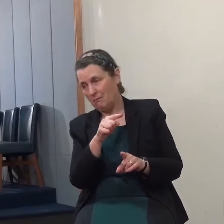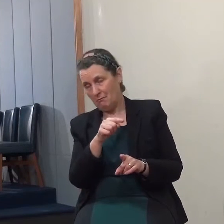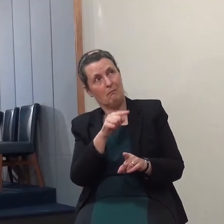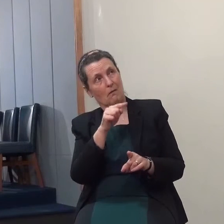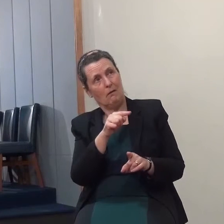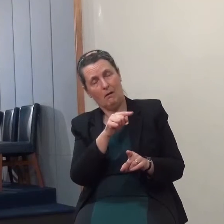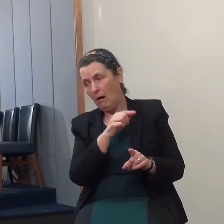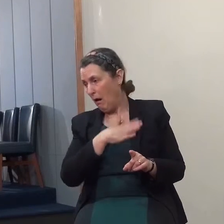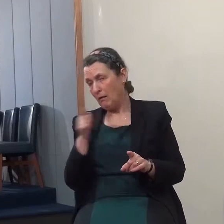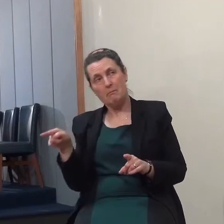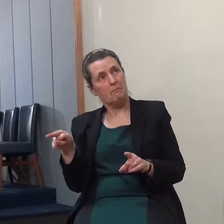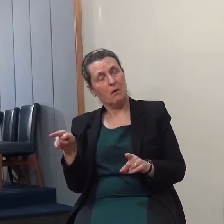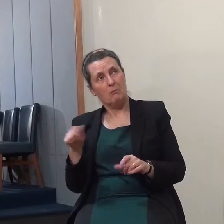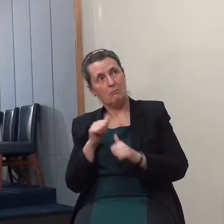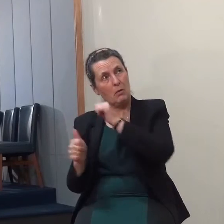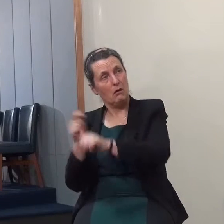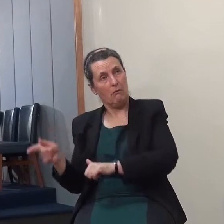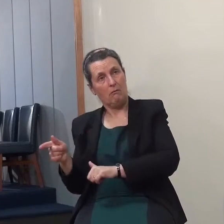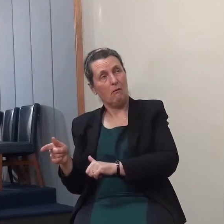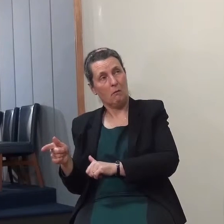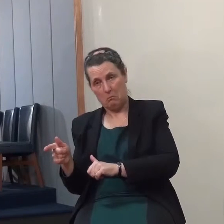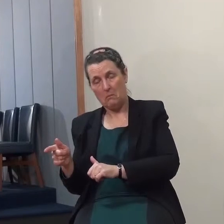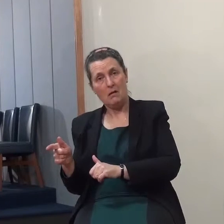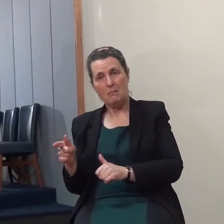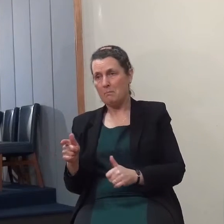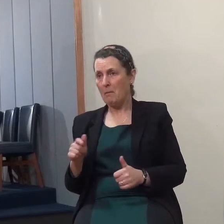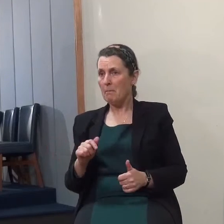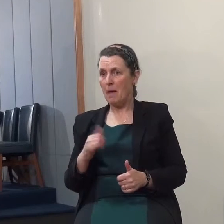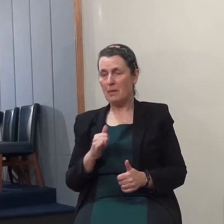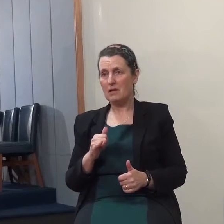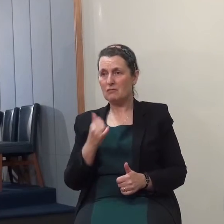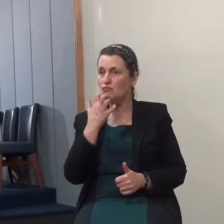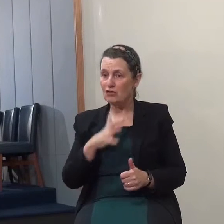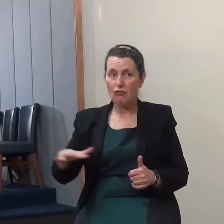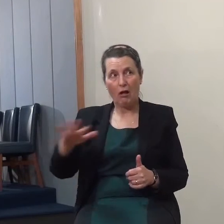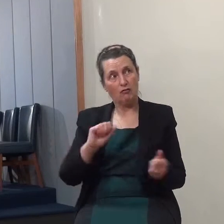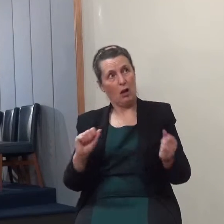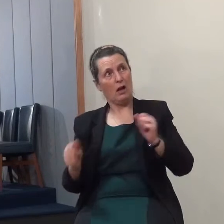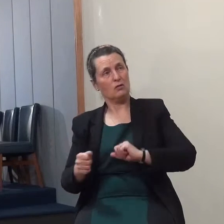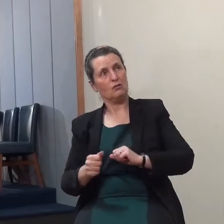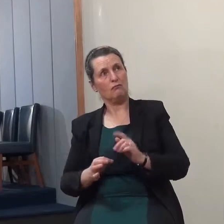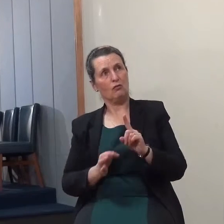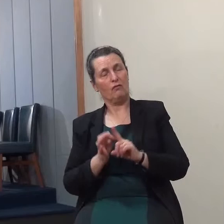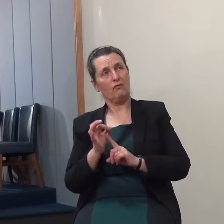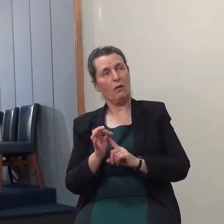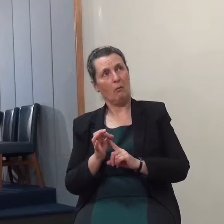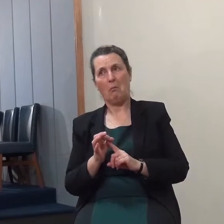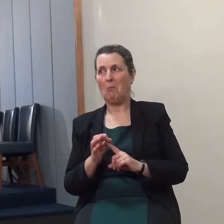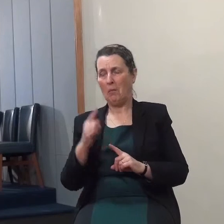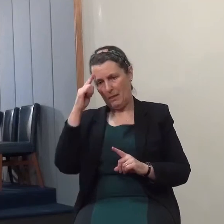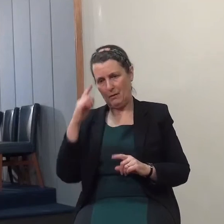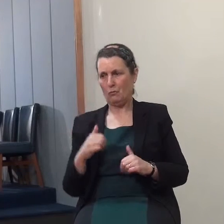this tremendous reformation which is going to take place and all that will happen. And they've never had opportunity to